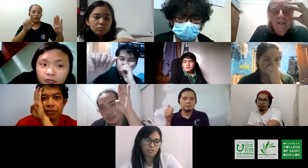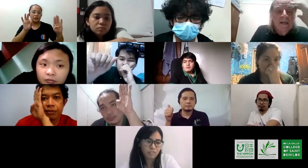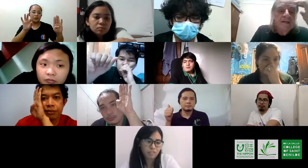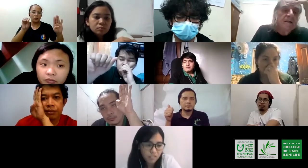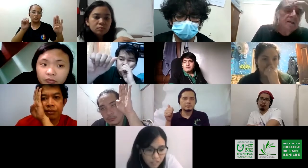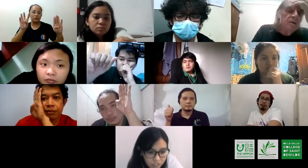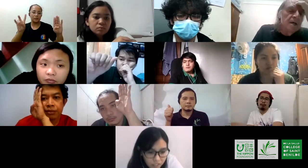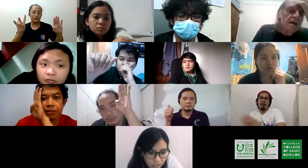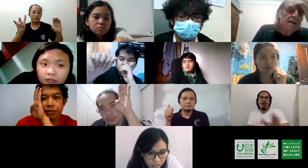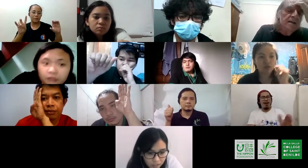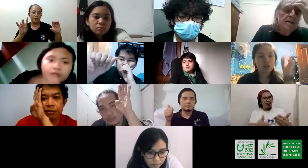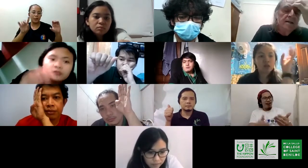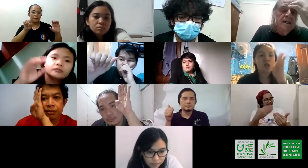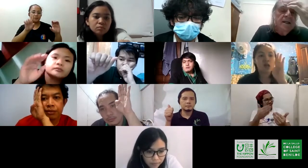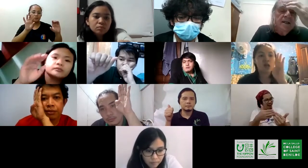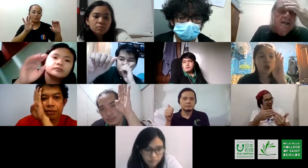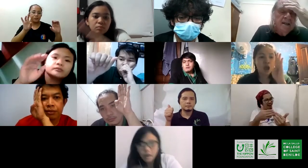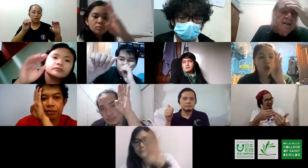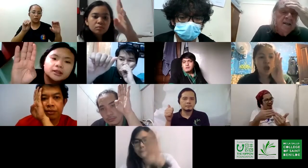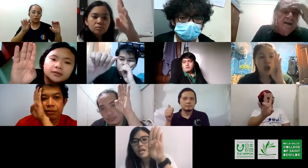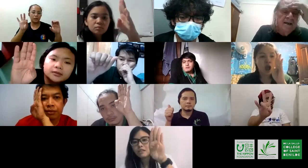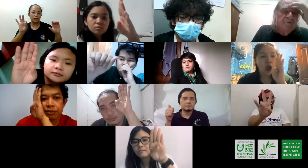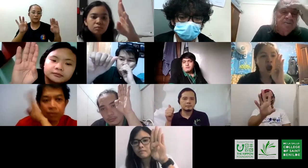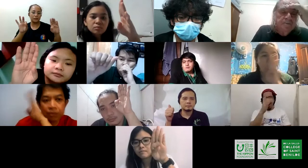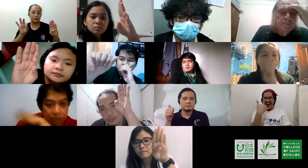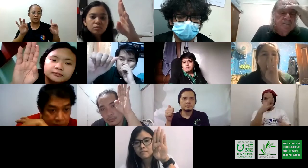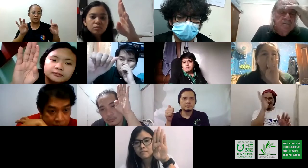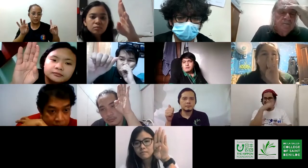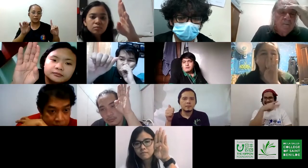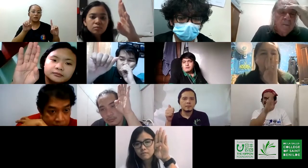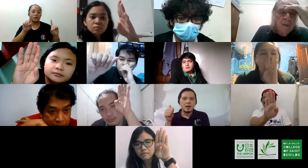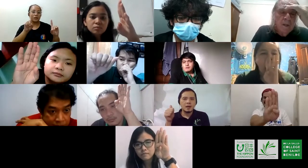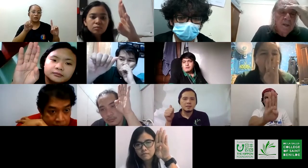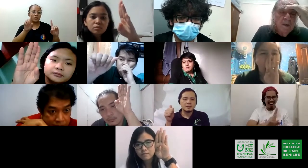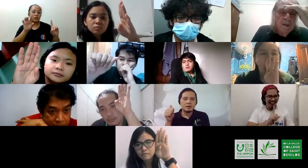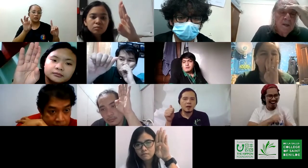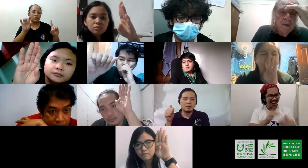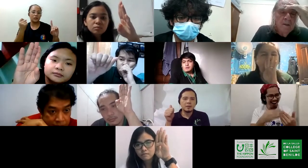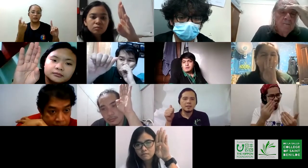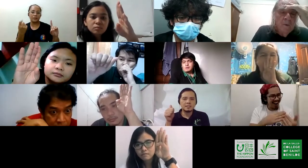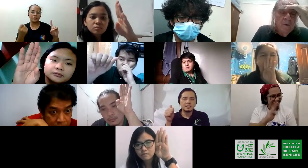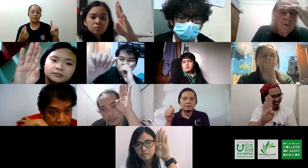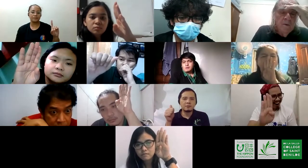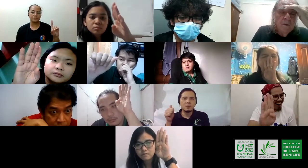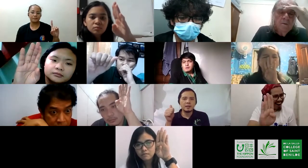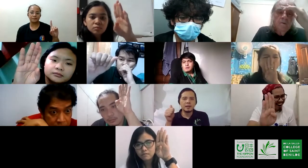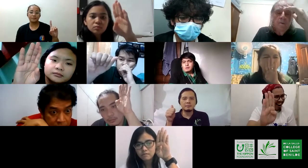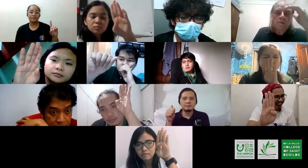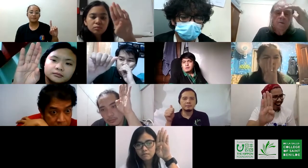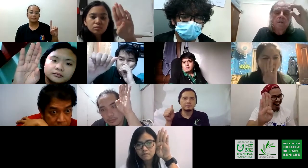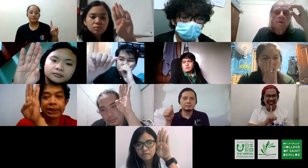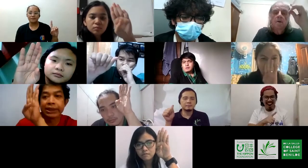Foster. Number 10. The first school for the deaf in the Philippines was established in A.